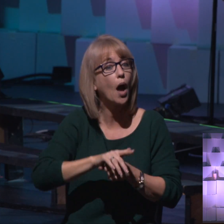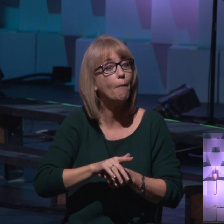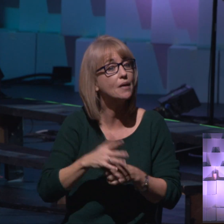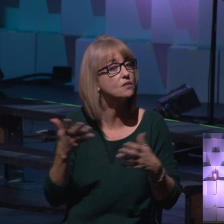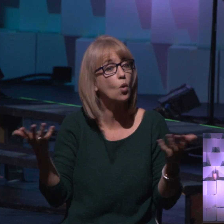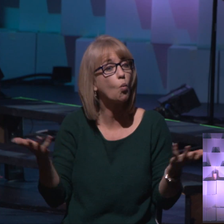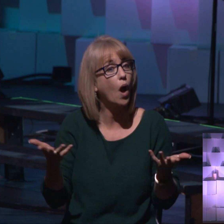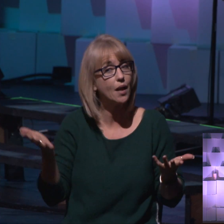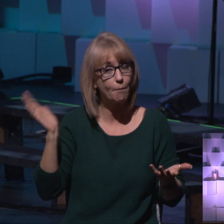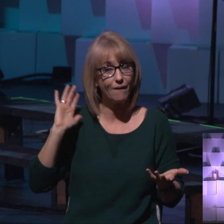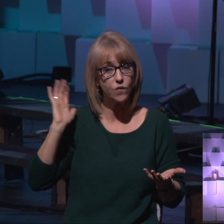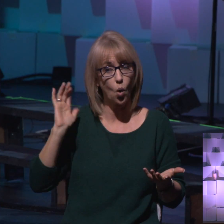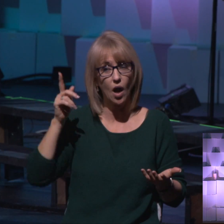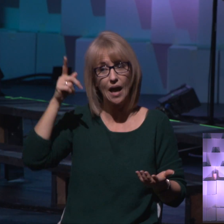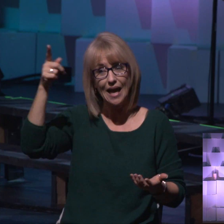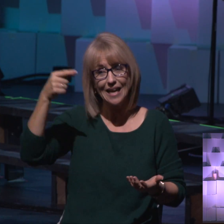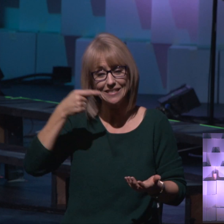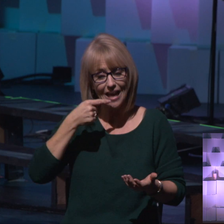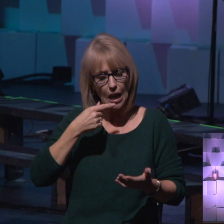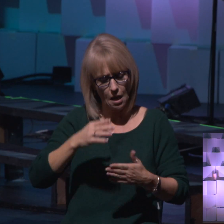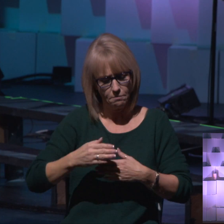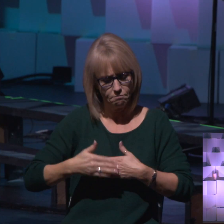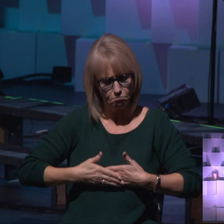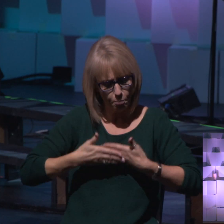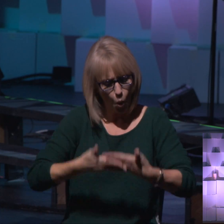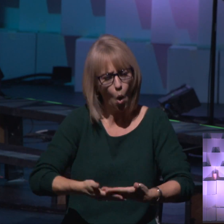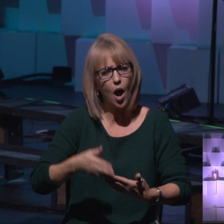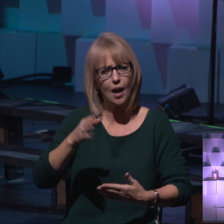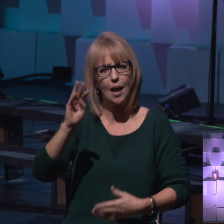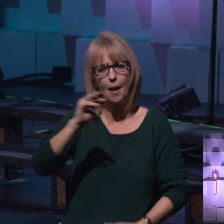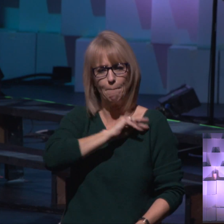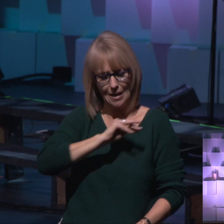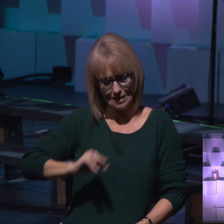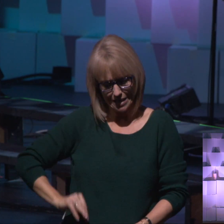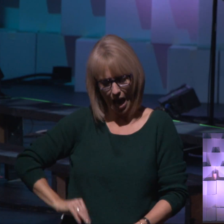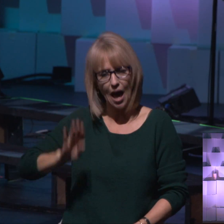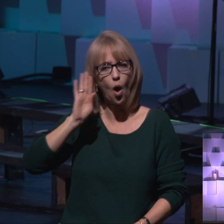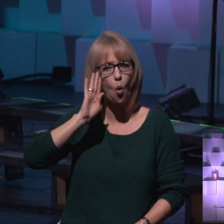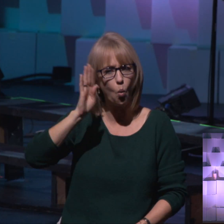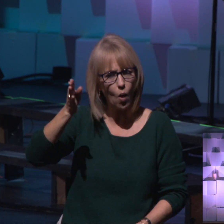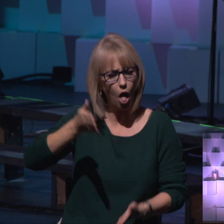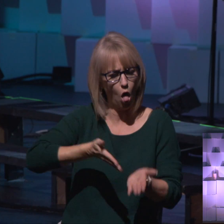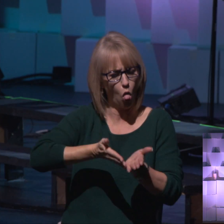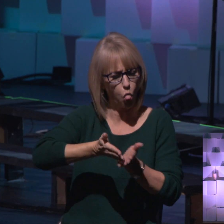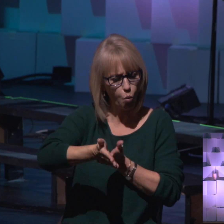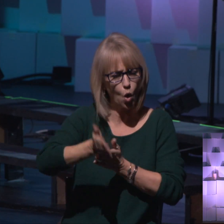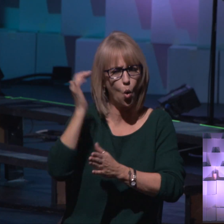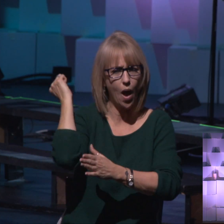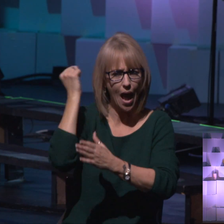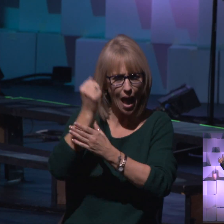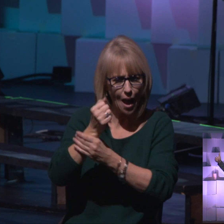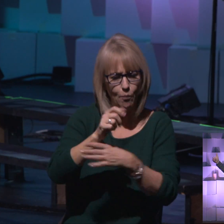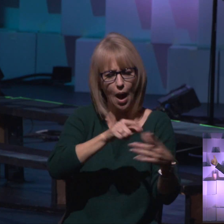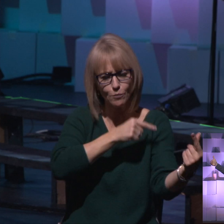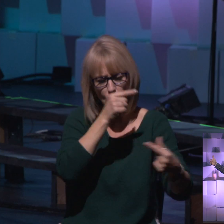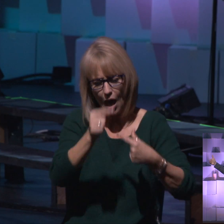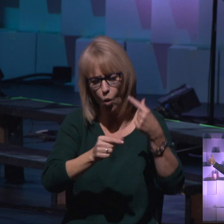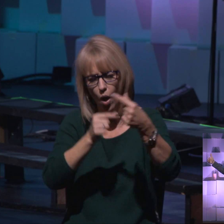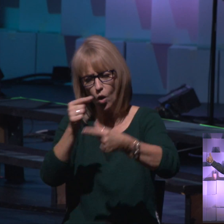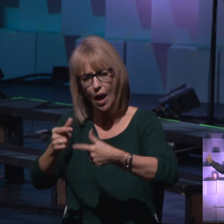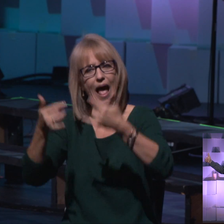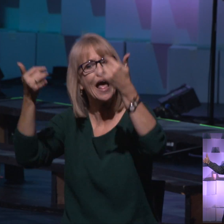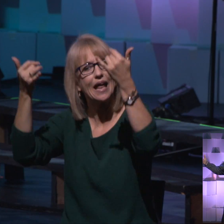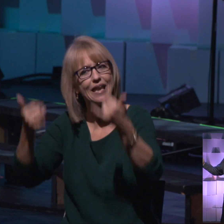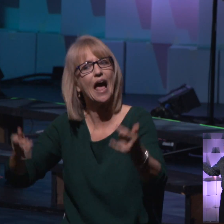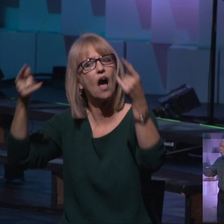The Messiah is going to come to through Abraham. The Messiah is going to come through all his generations, and this is the time he came about. But the Messiah has come,